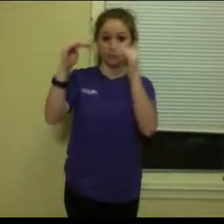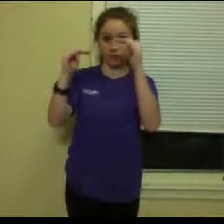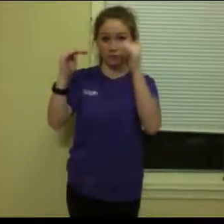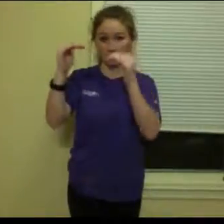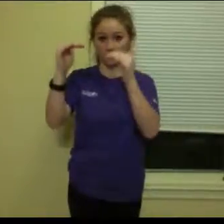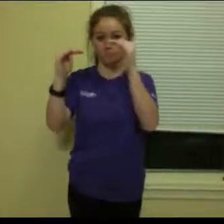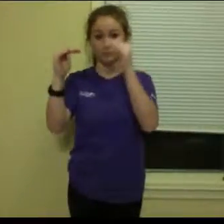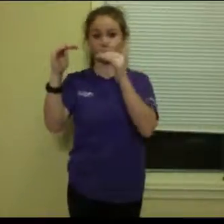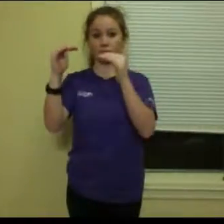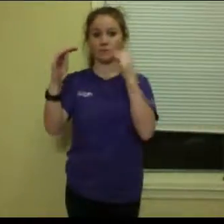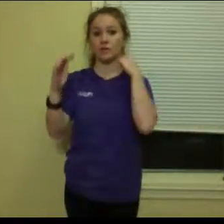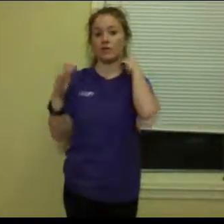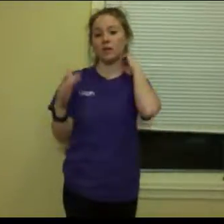on economic balance,